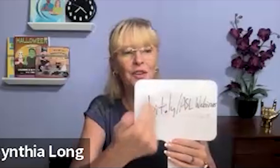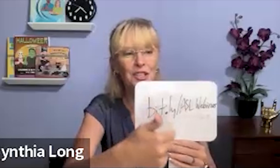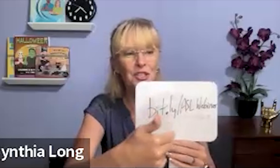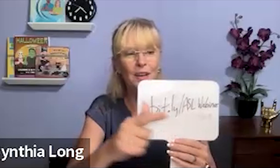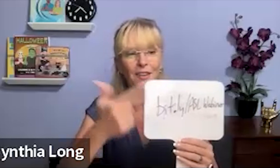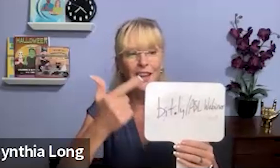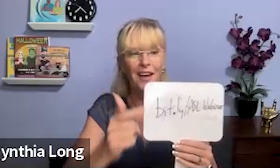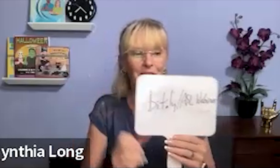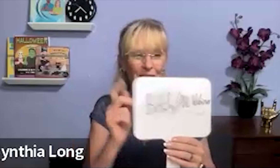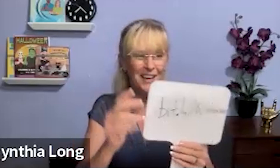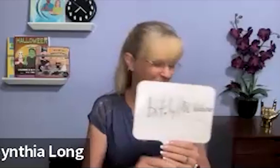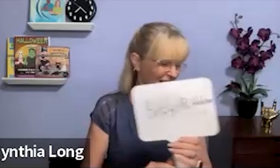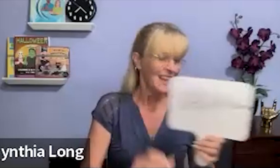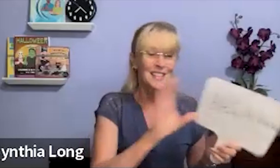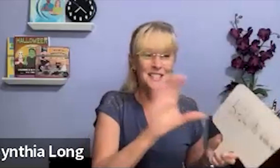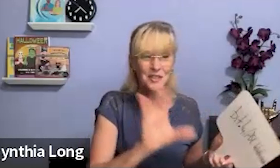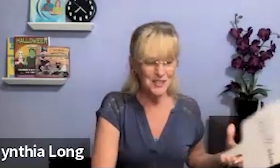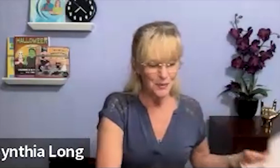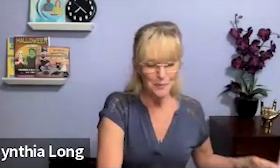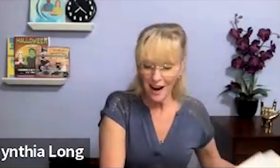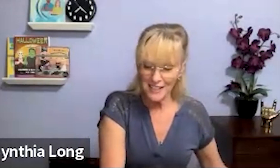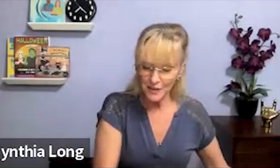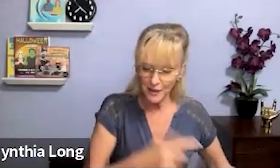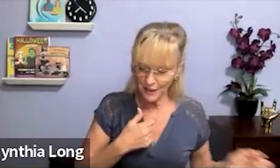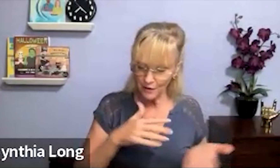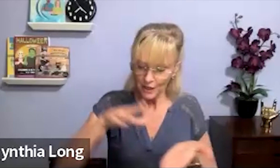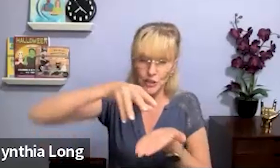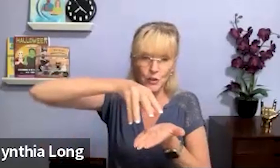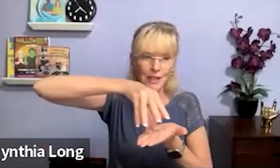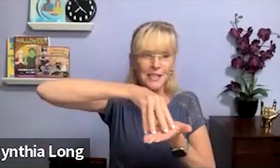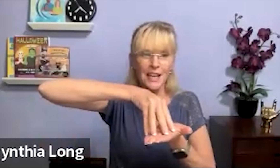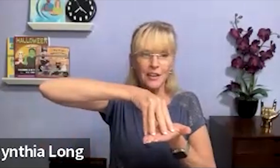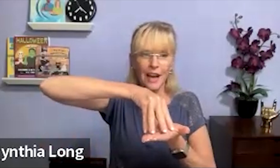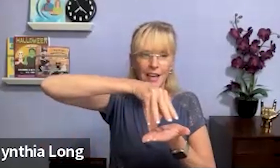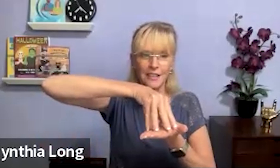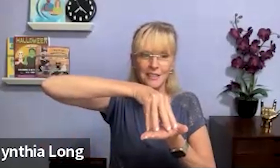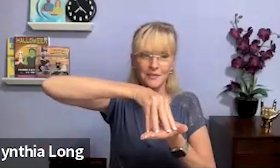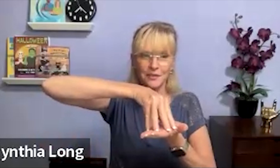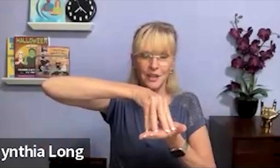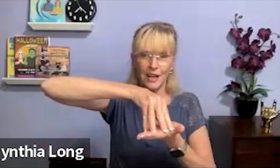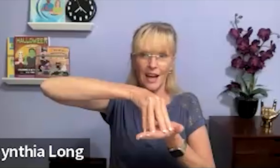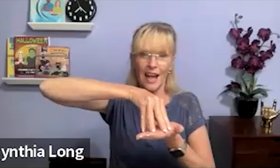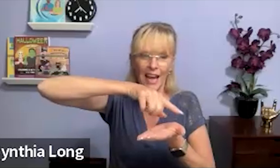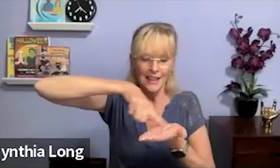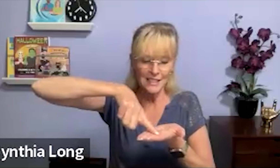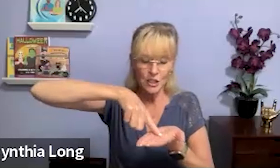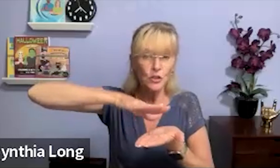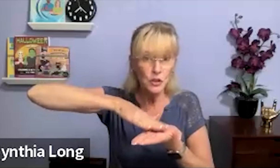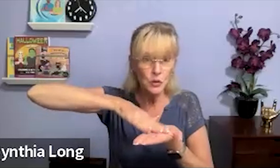can join on live, okay? This is on Zoom. All right, so here we go. Student, take your hand, and this is your school